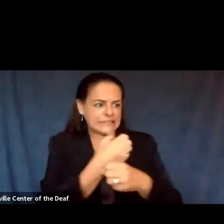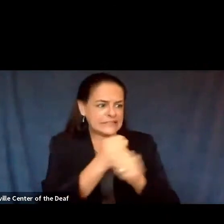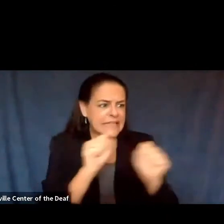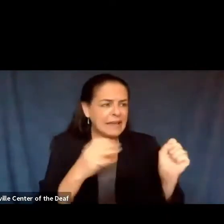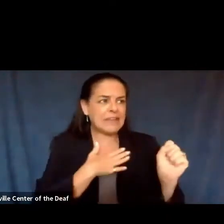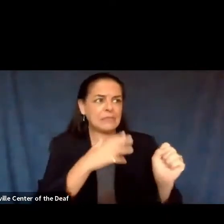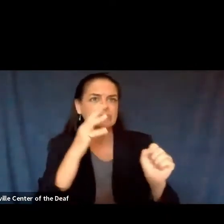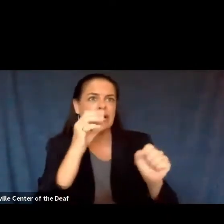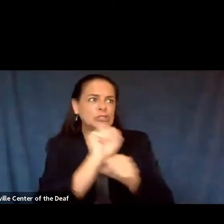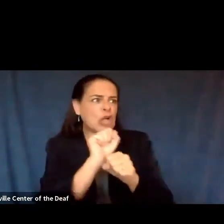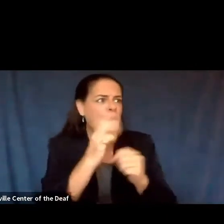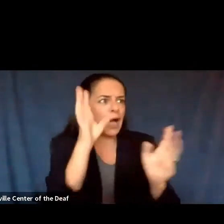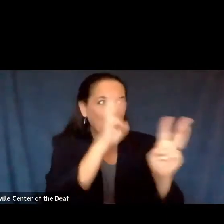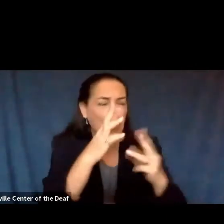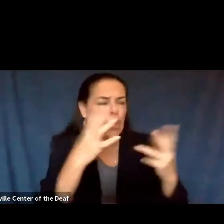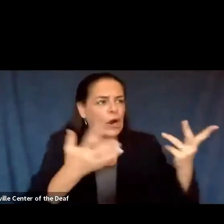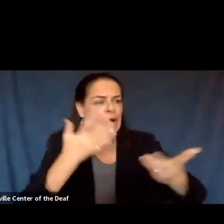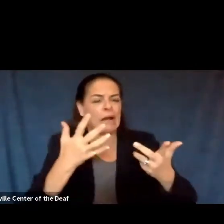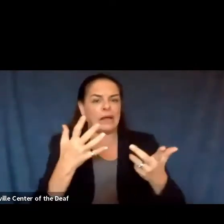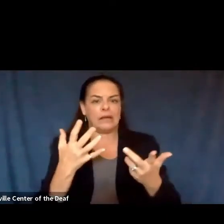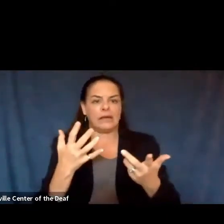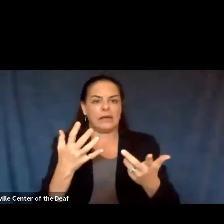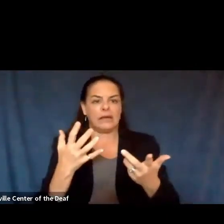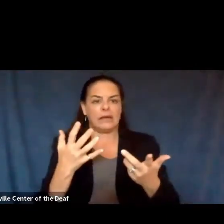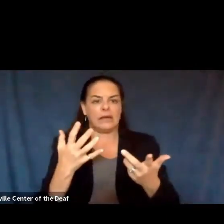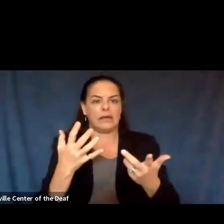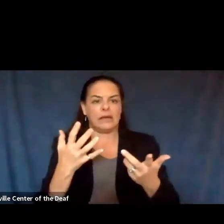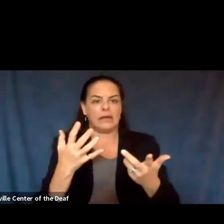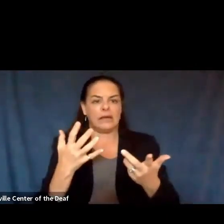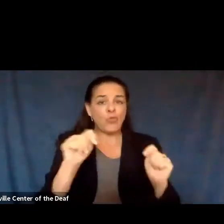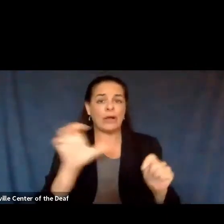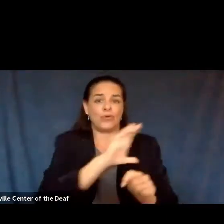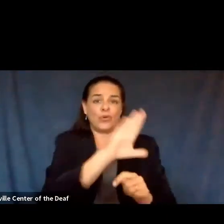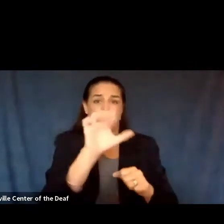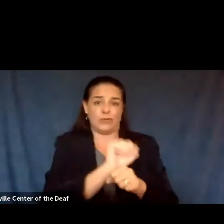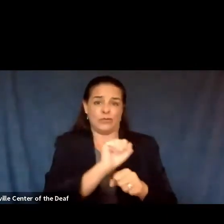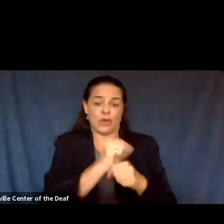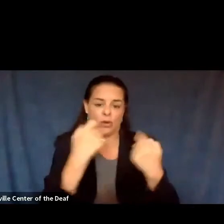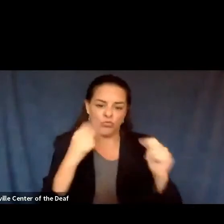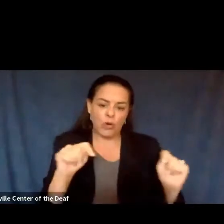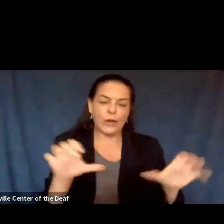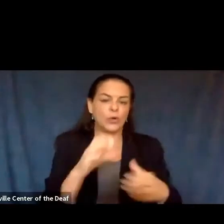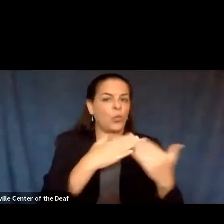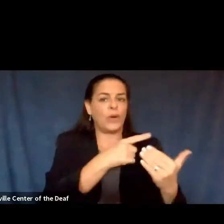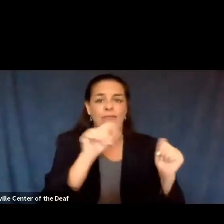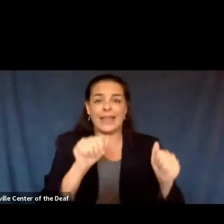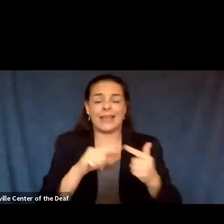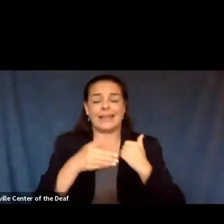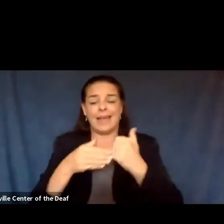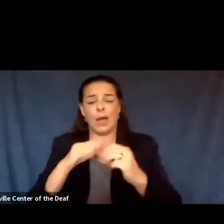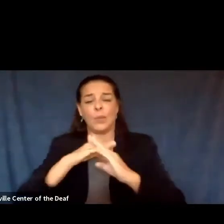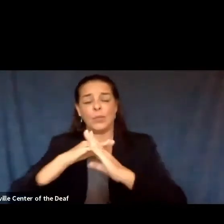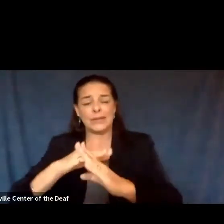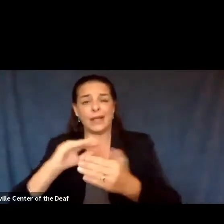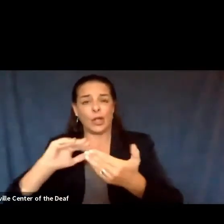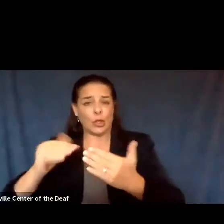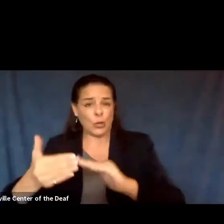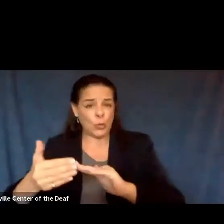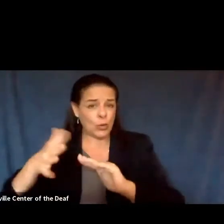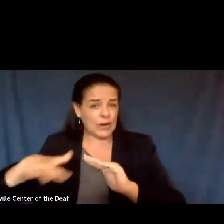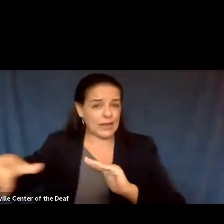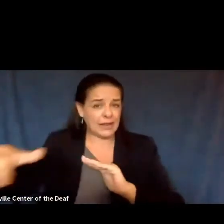jobs, and just they're trying to do their jobs and trying to do what they can to help protect the community. So